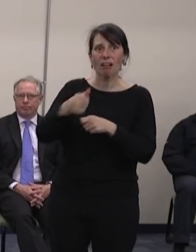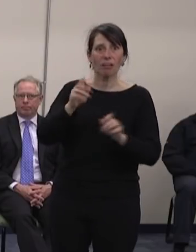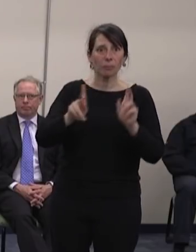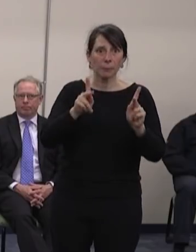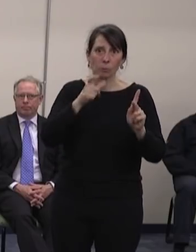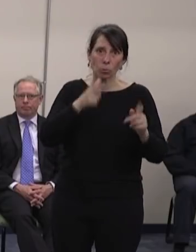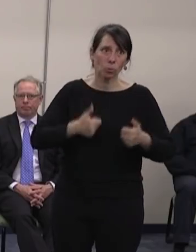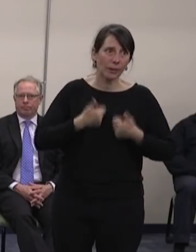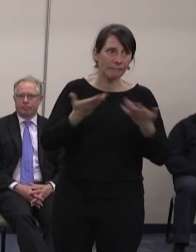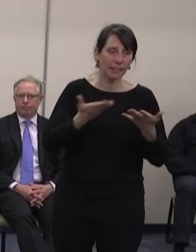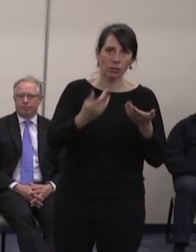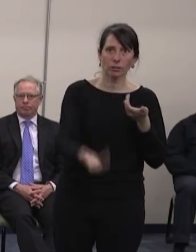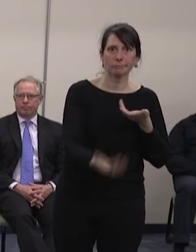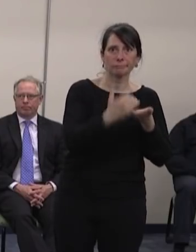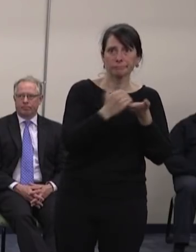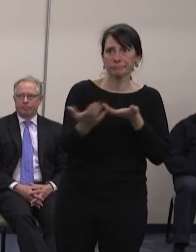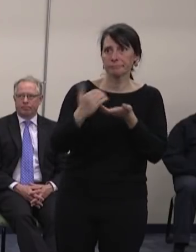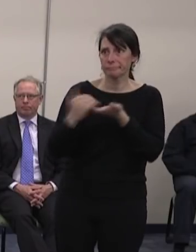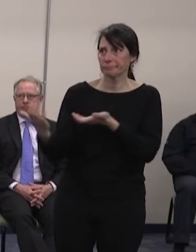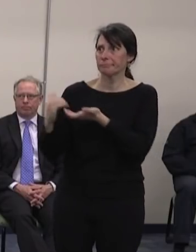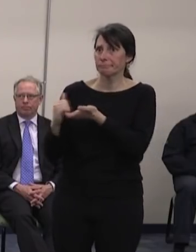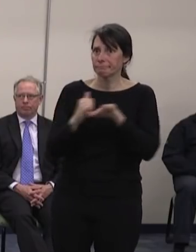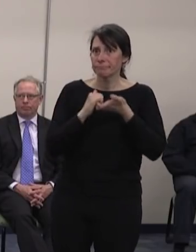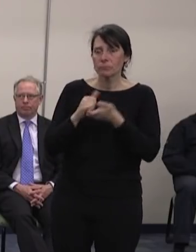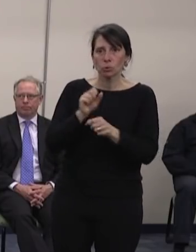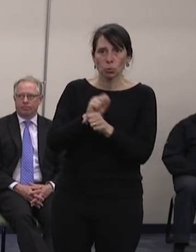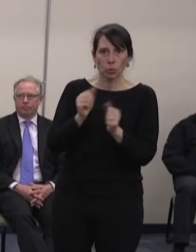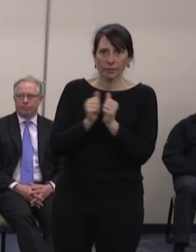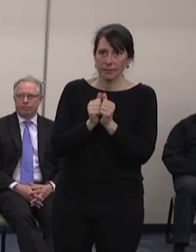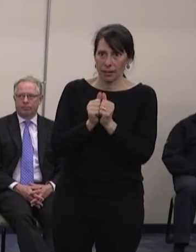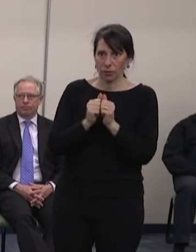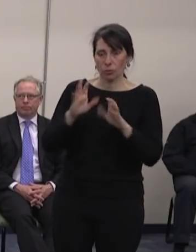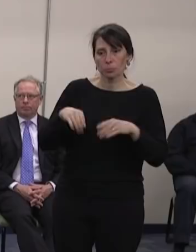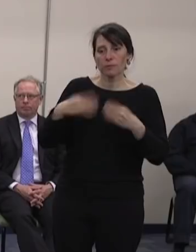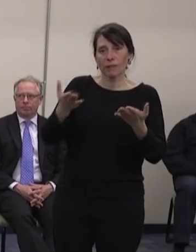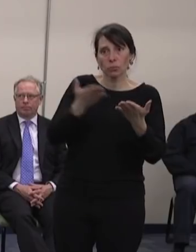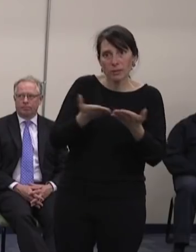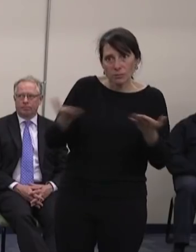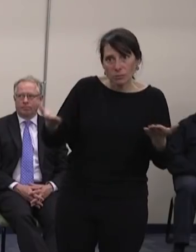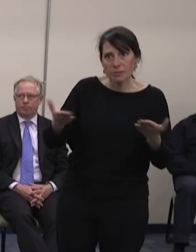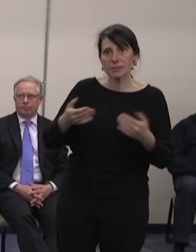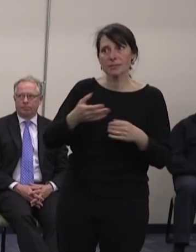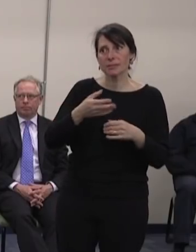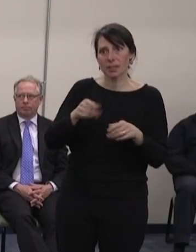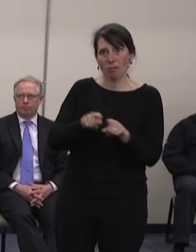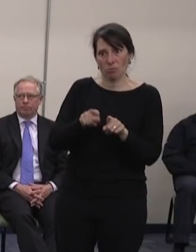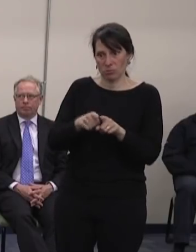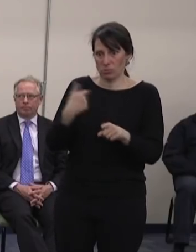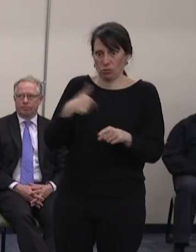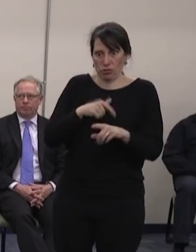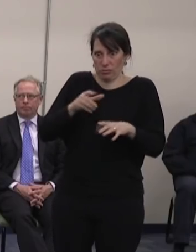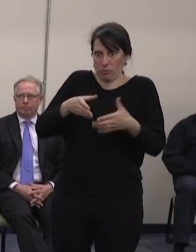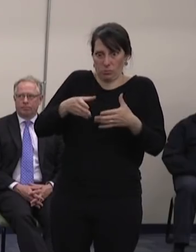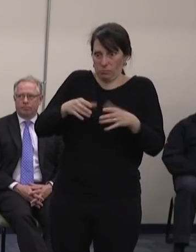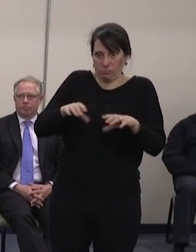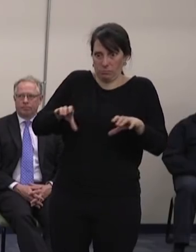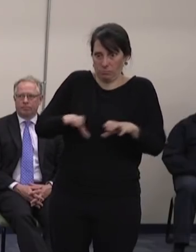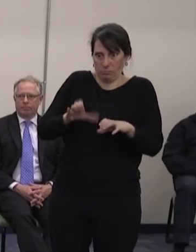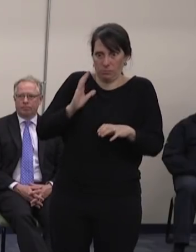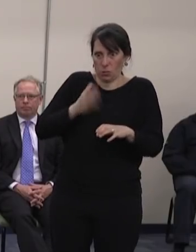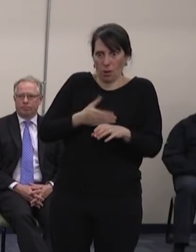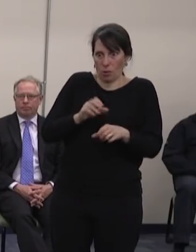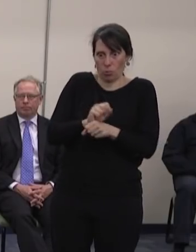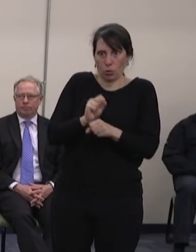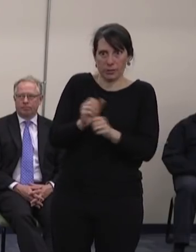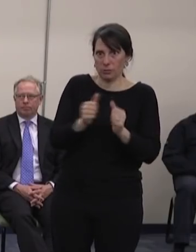Operations Center to provide essential resources and complete essential tasks. We want to